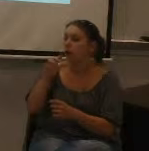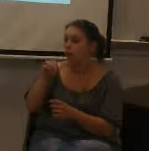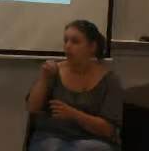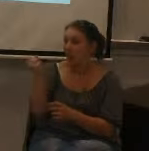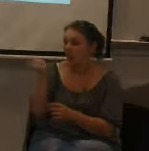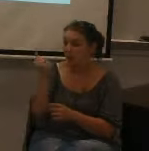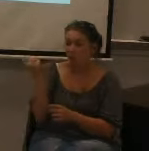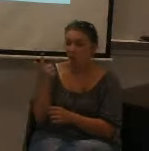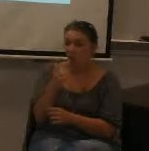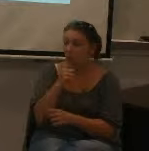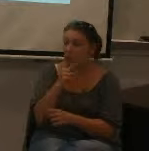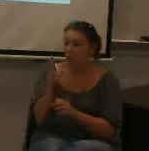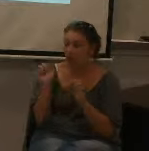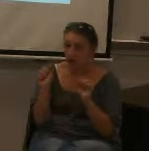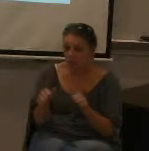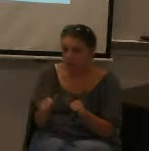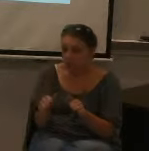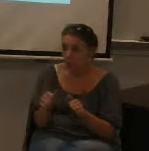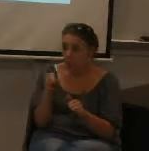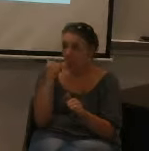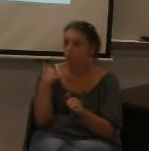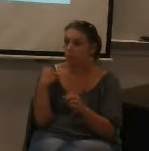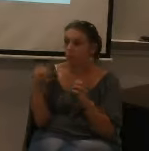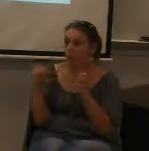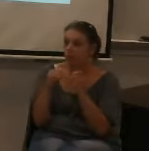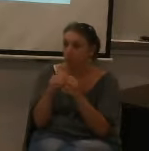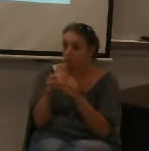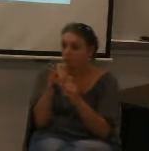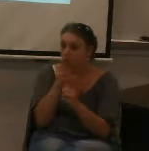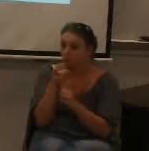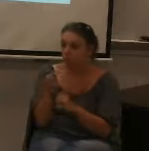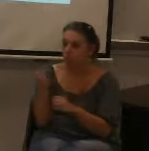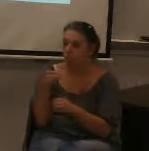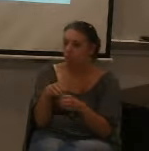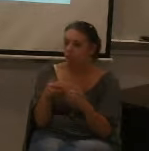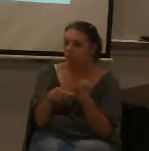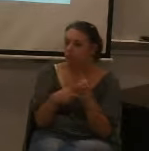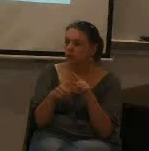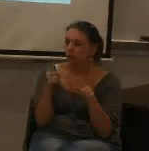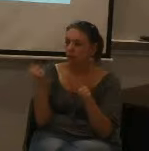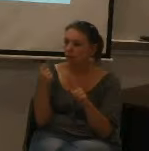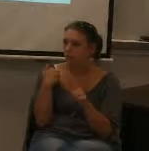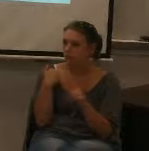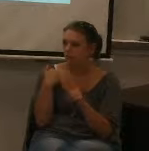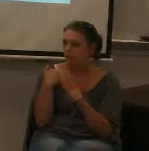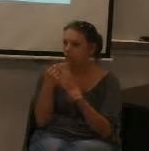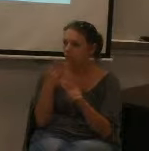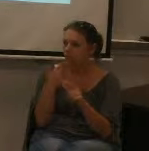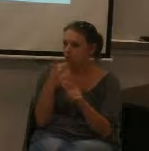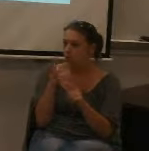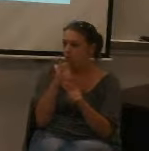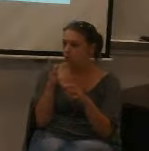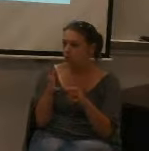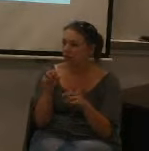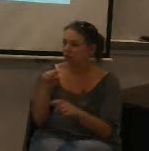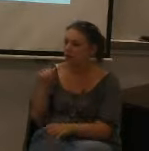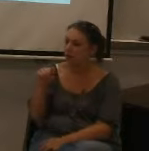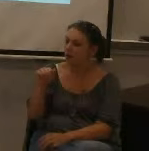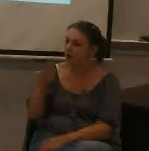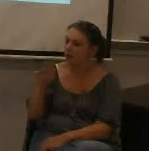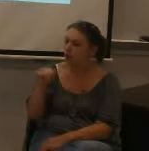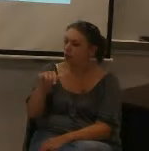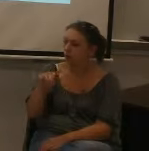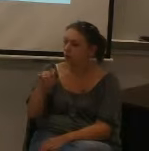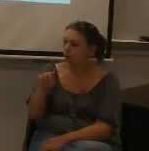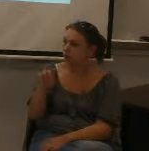that they could. If there was more extra water, they held it in their reservoirs, but they always had to be letting water out, so it actually stabilized the flow quite